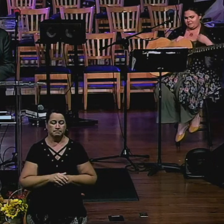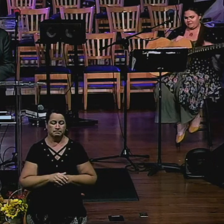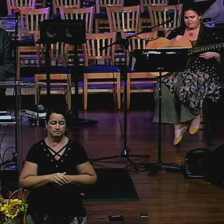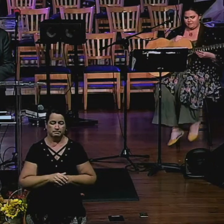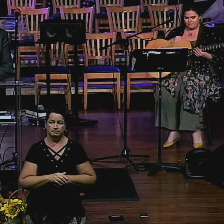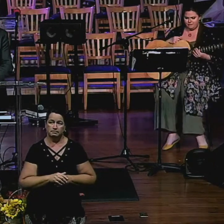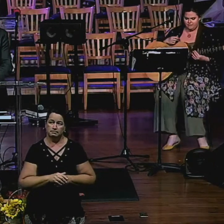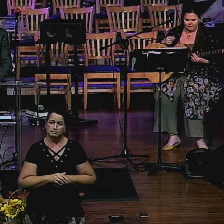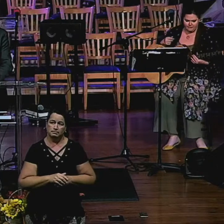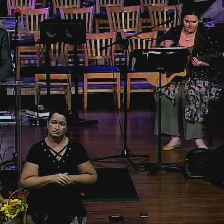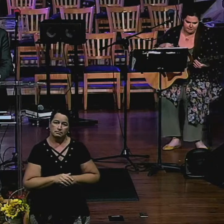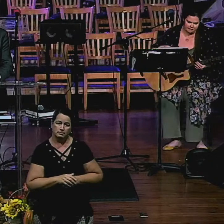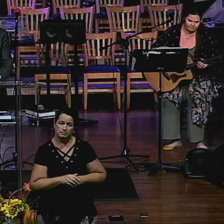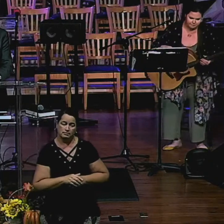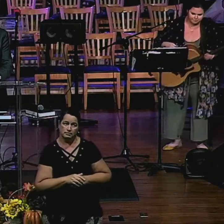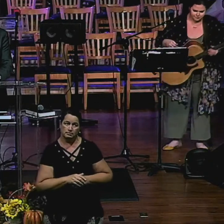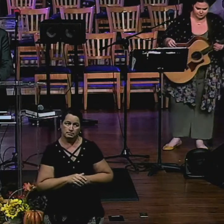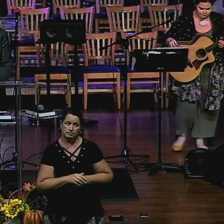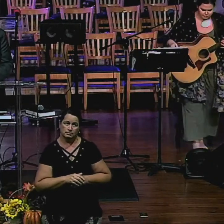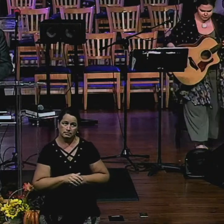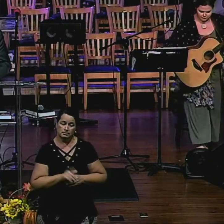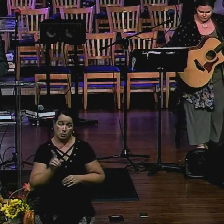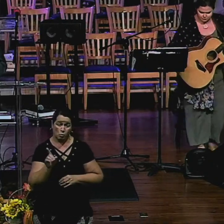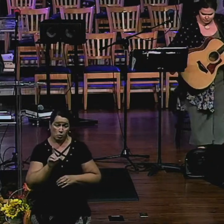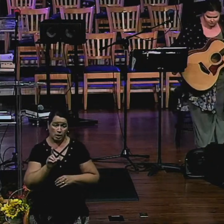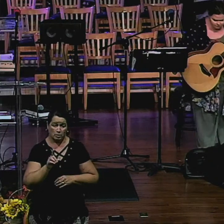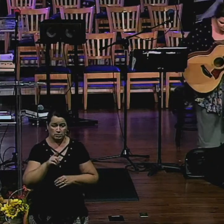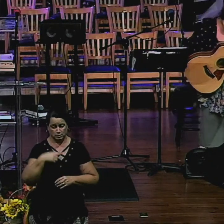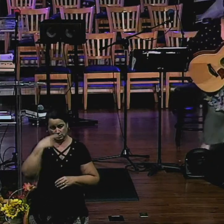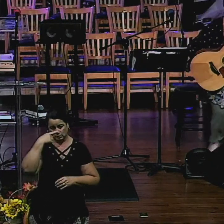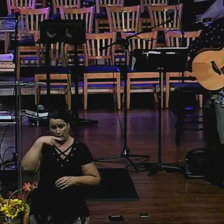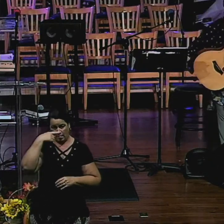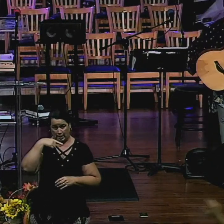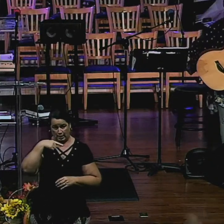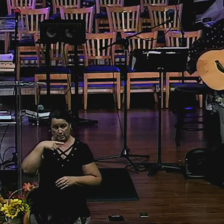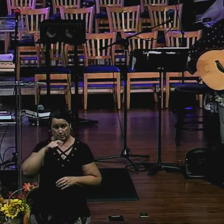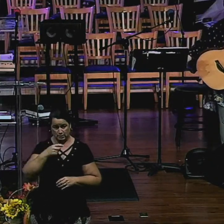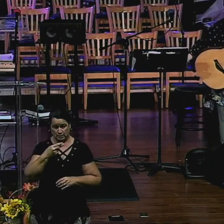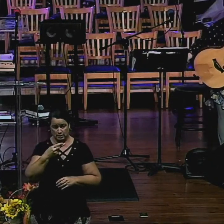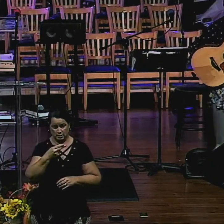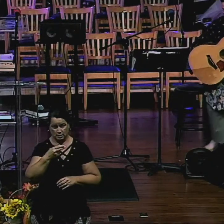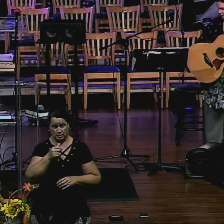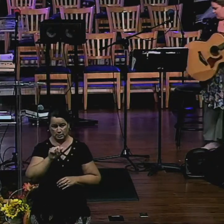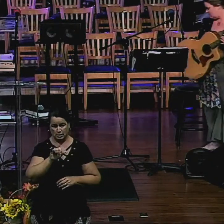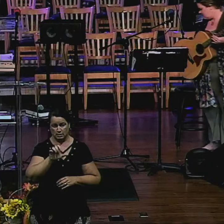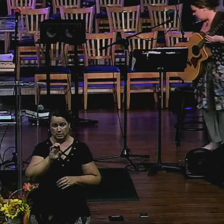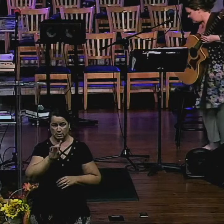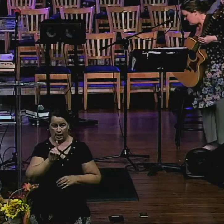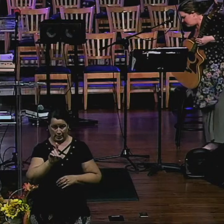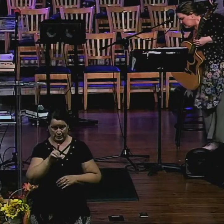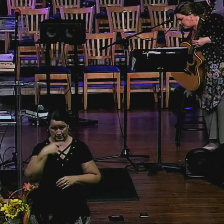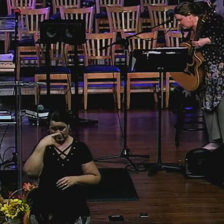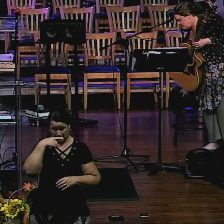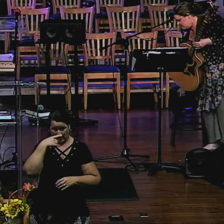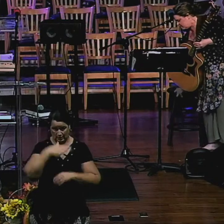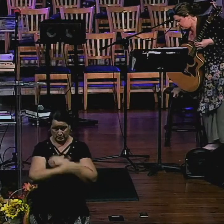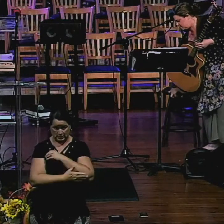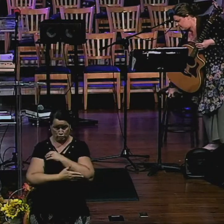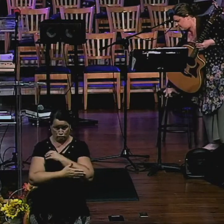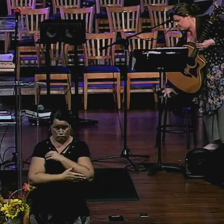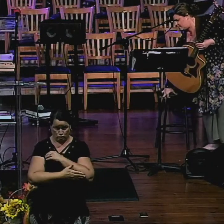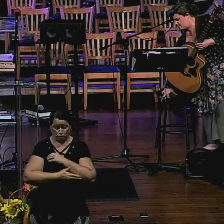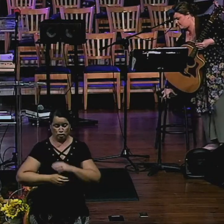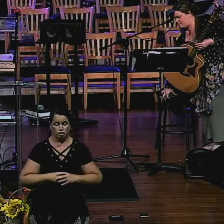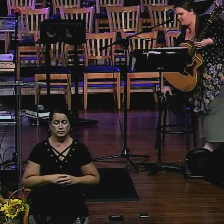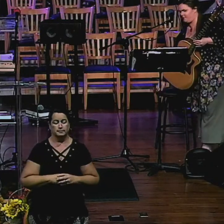Jesus in the country of Thailand. We also have some other missionaries, the Godet family, who are in Thailand. Well, Todd and Katie